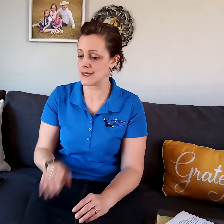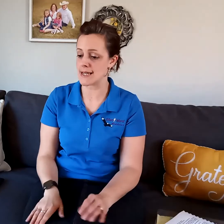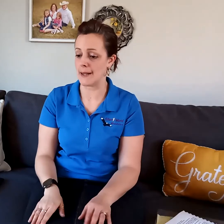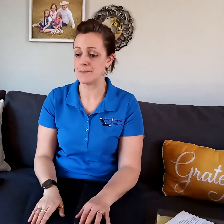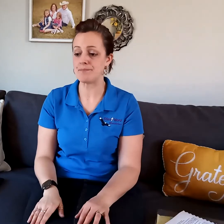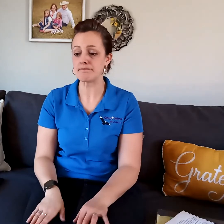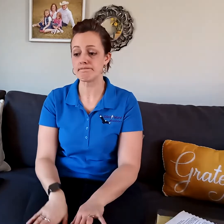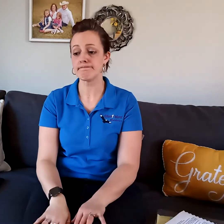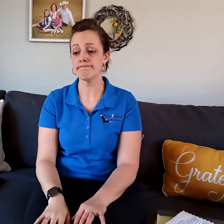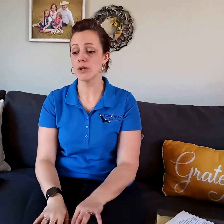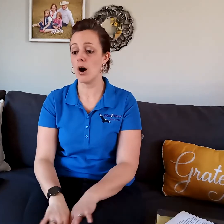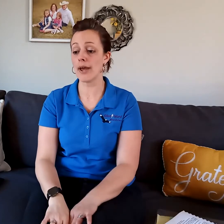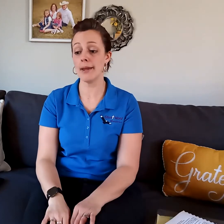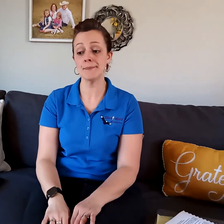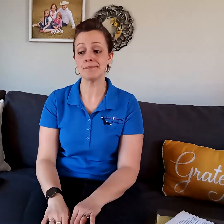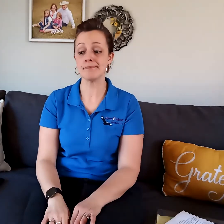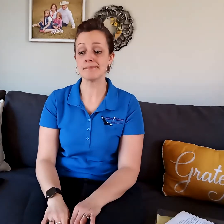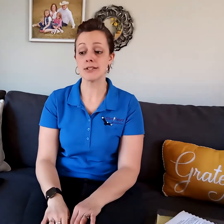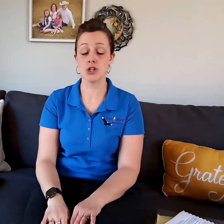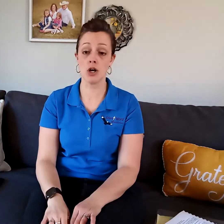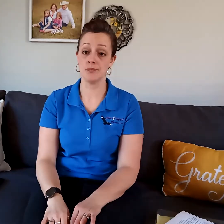sign. Okay? So,